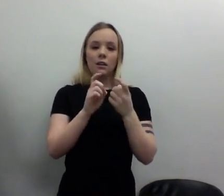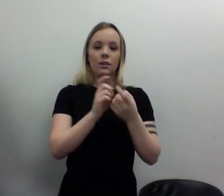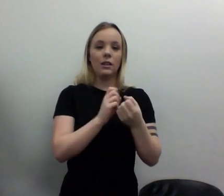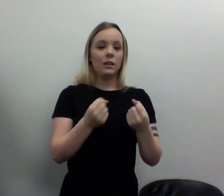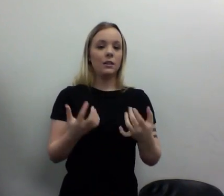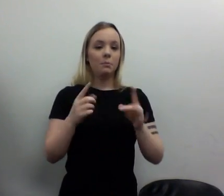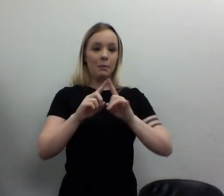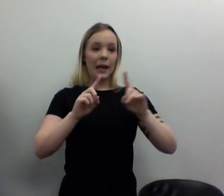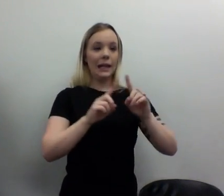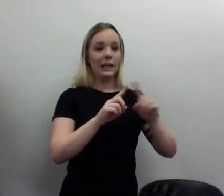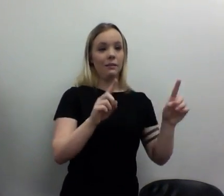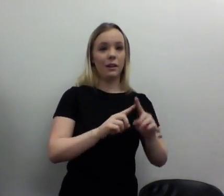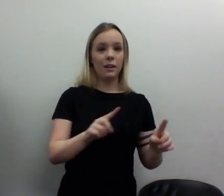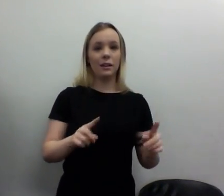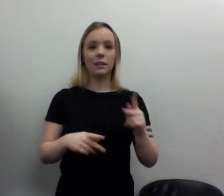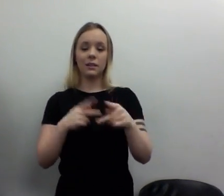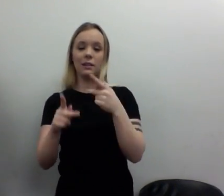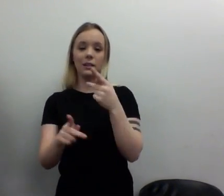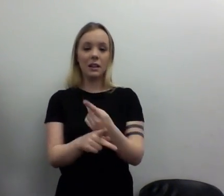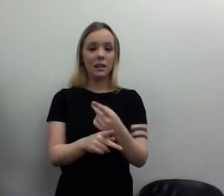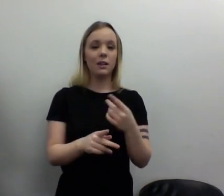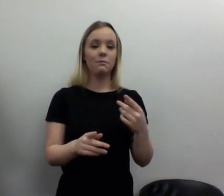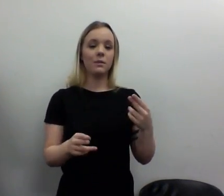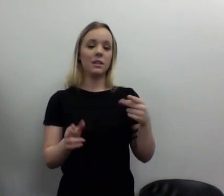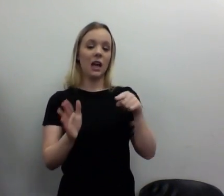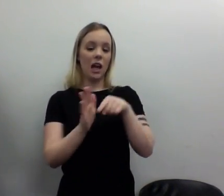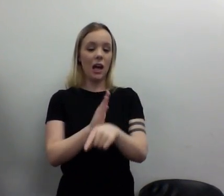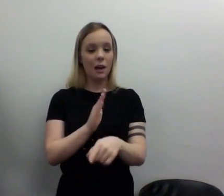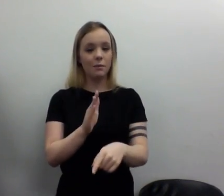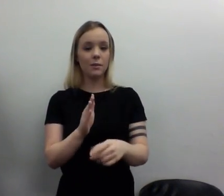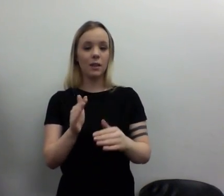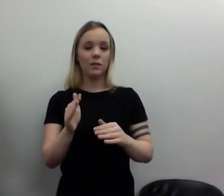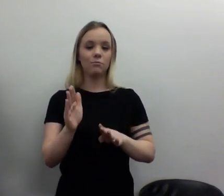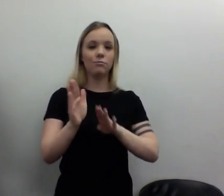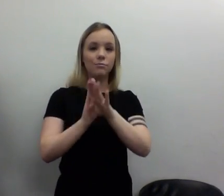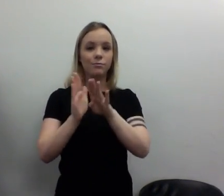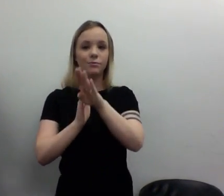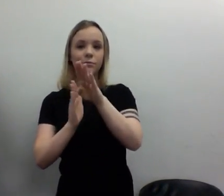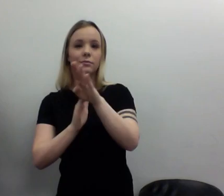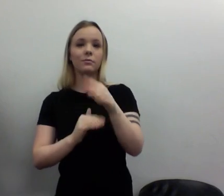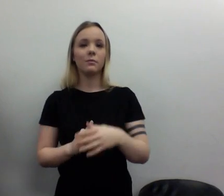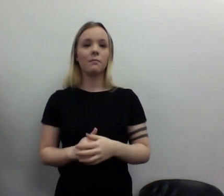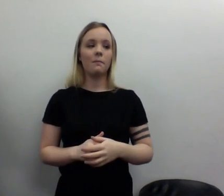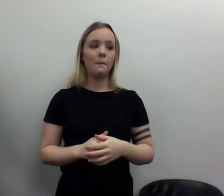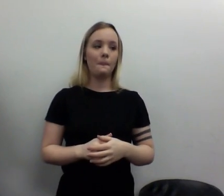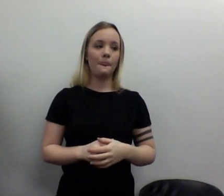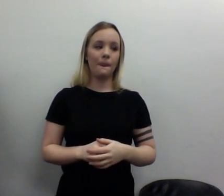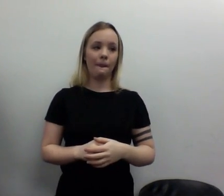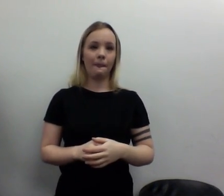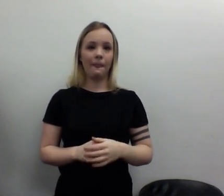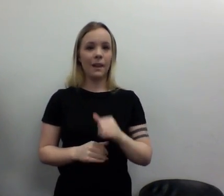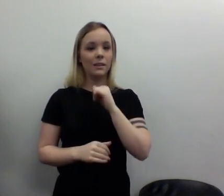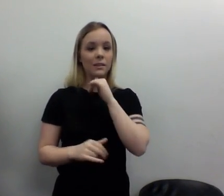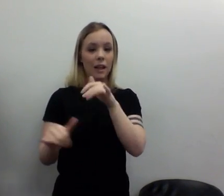as homicide has increased. It has not increased across the board, so the type as well as the rate has changed